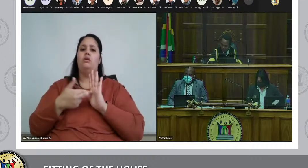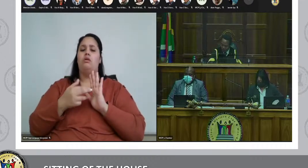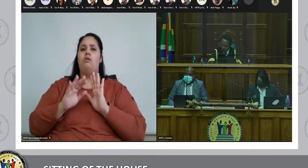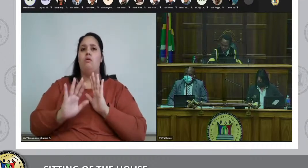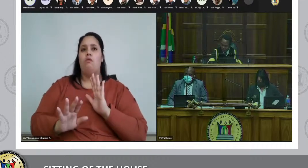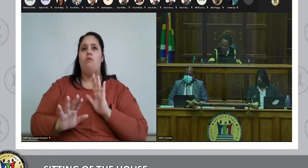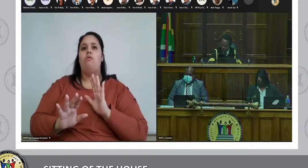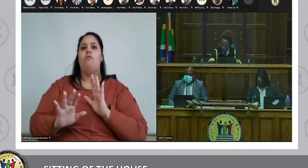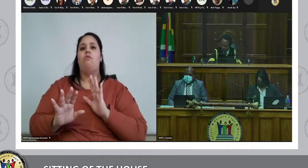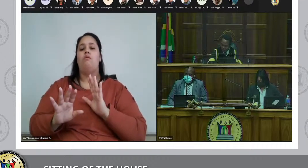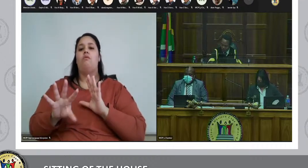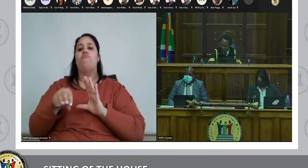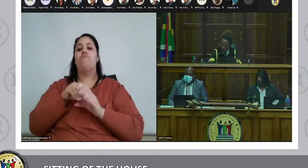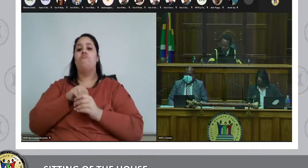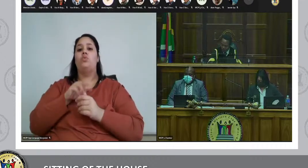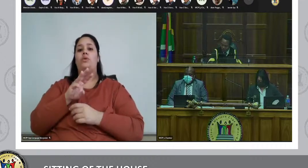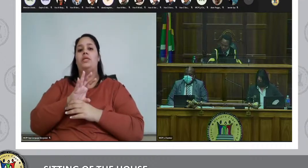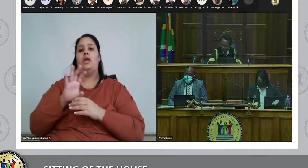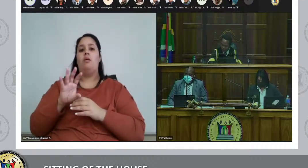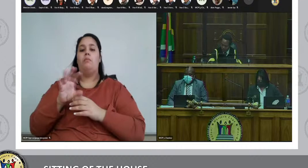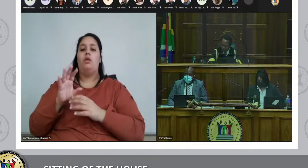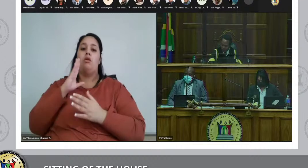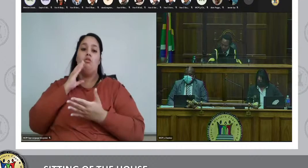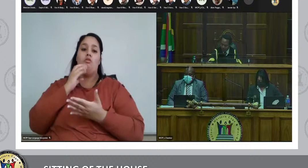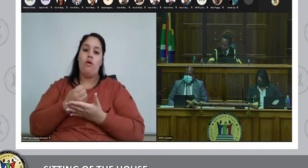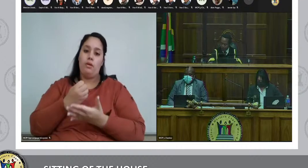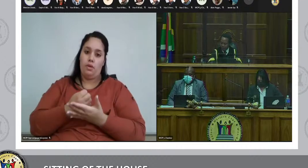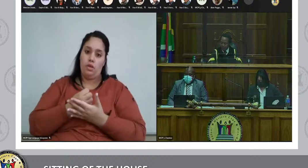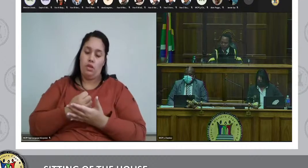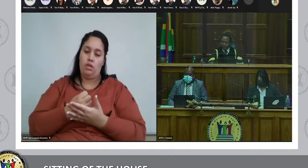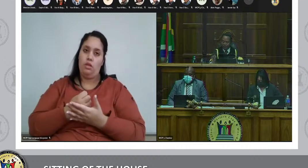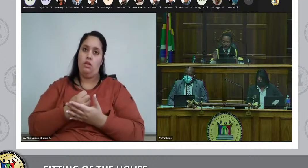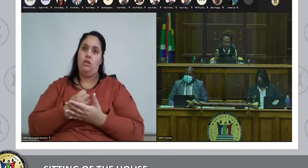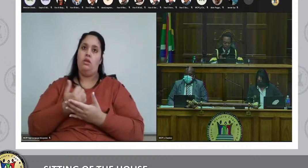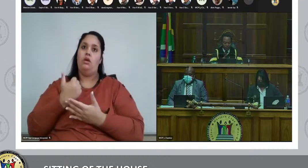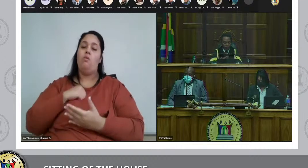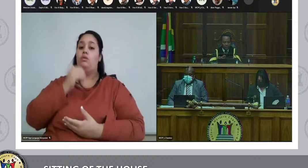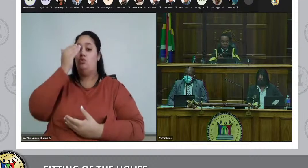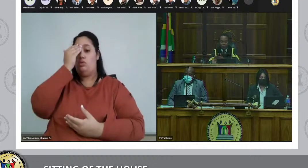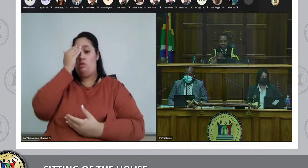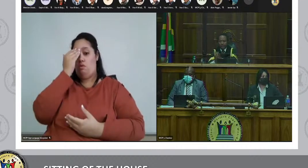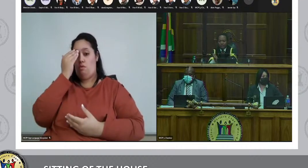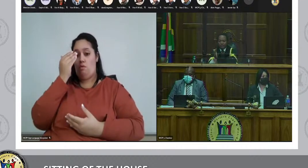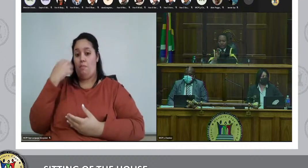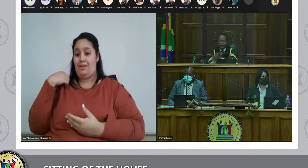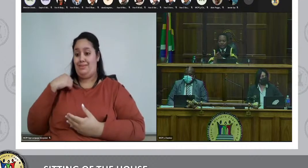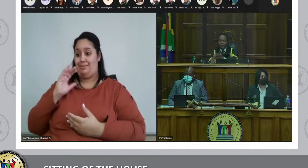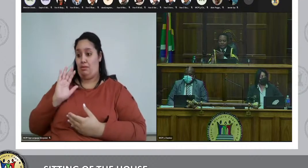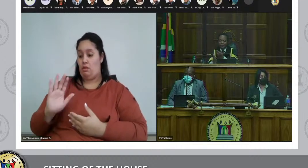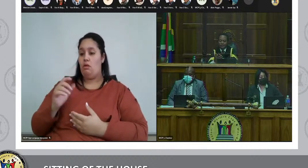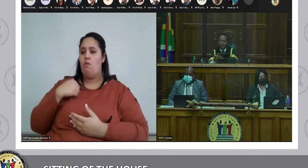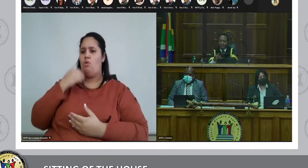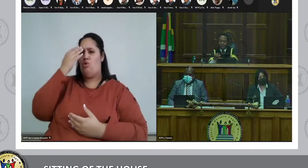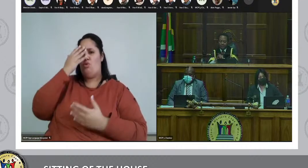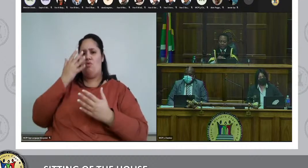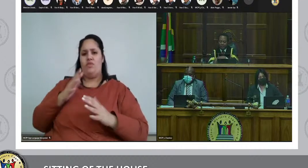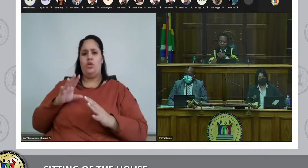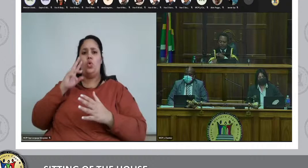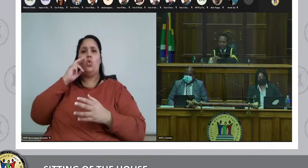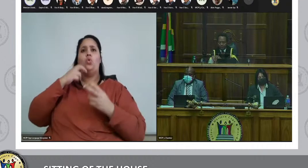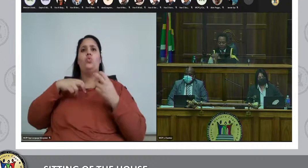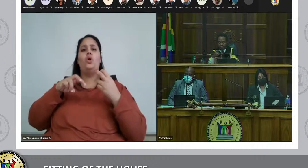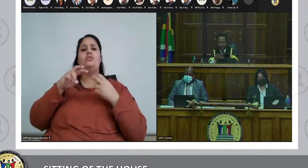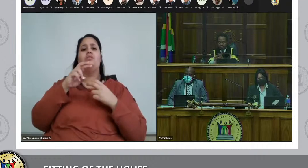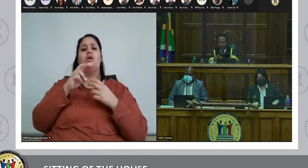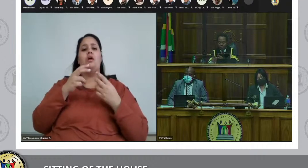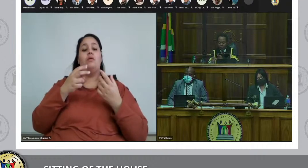the Western Cape economy. What I want to know from the Minister is, we know that tourism suffered badly